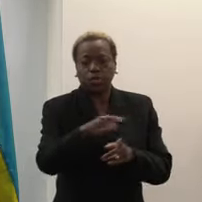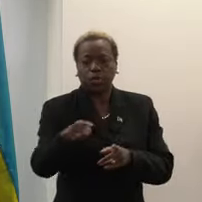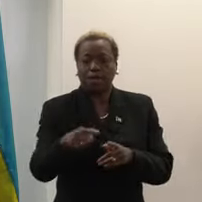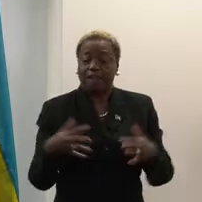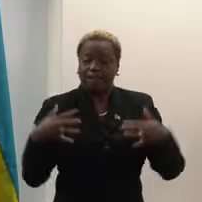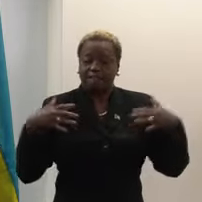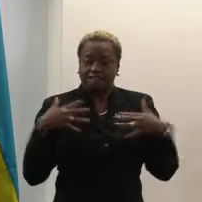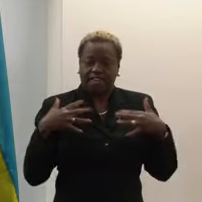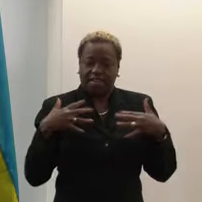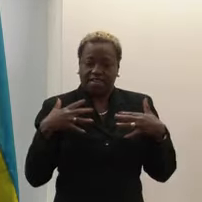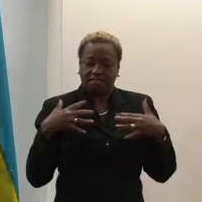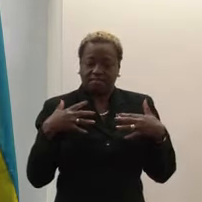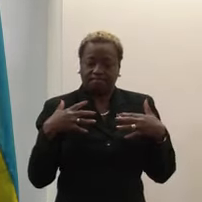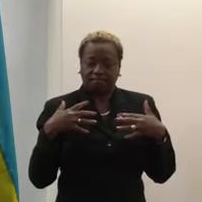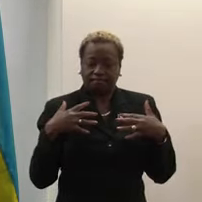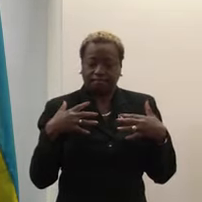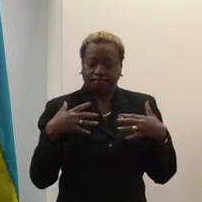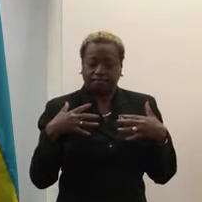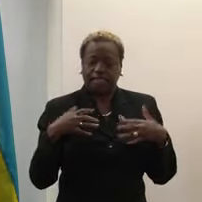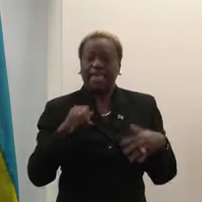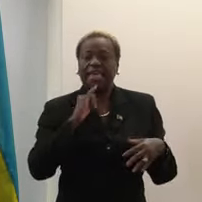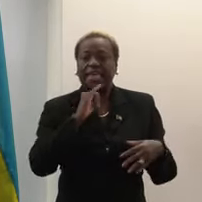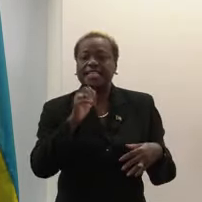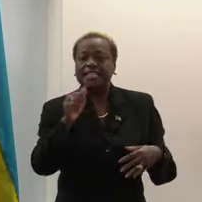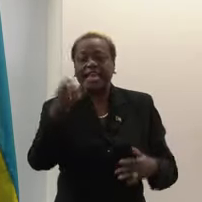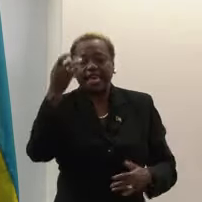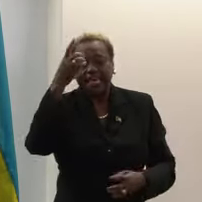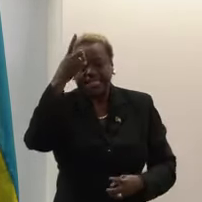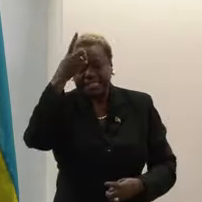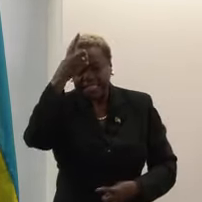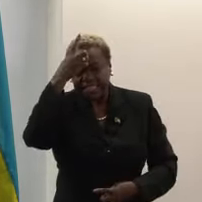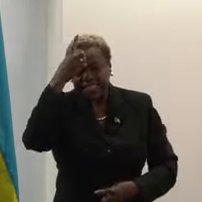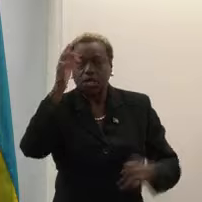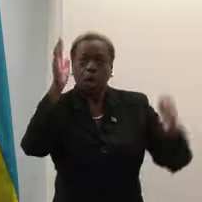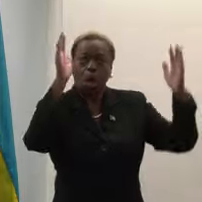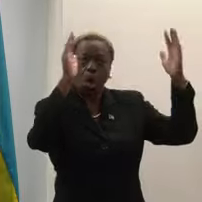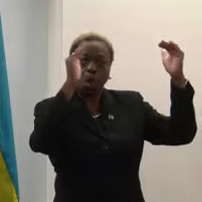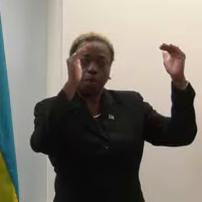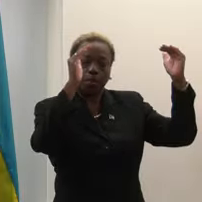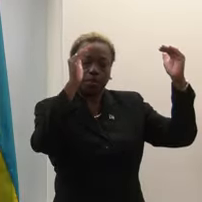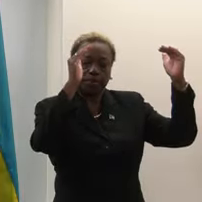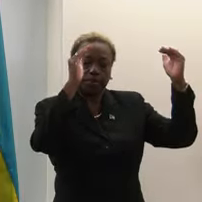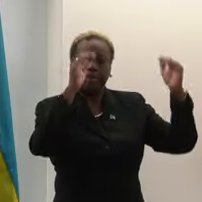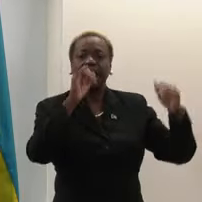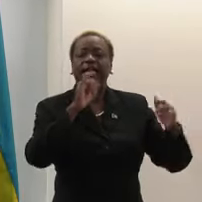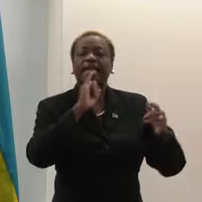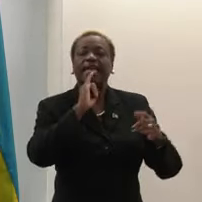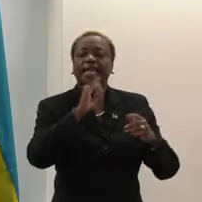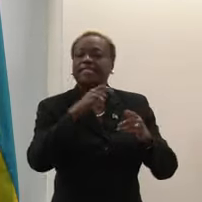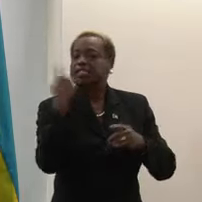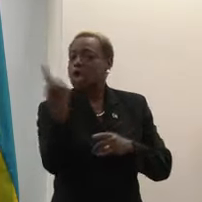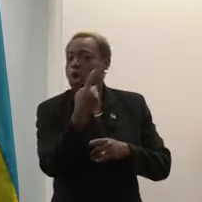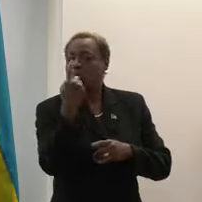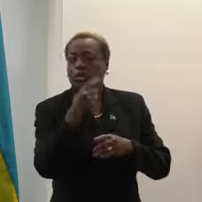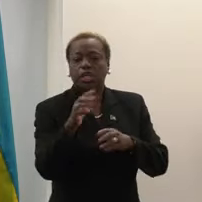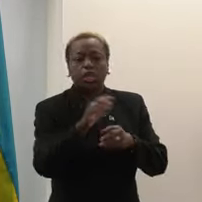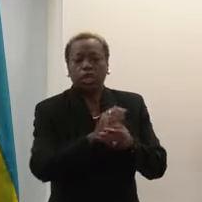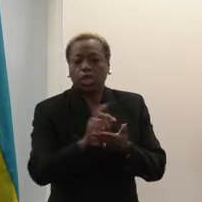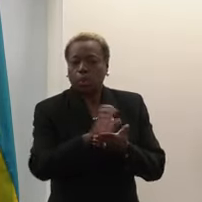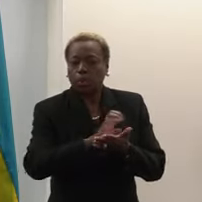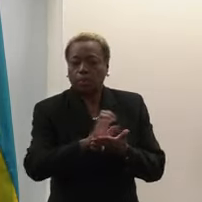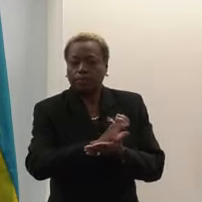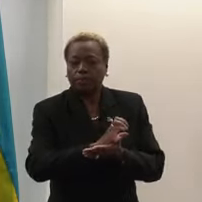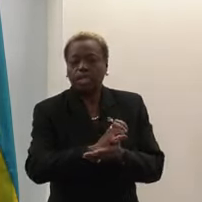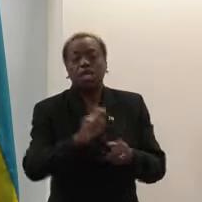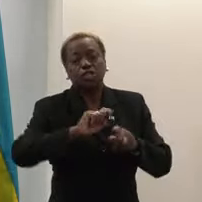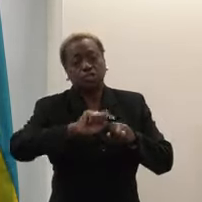Fear is a disease. Hope is its only cure. So